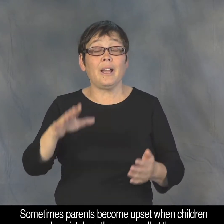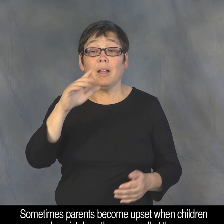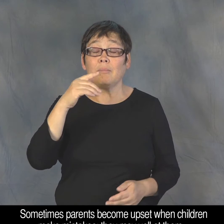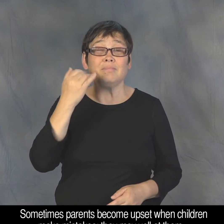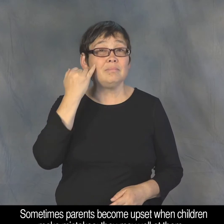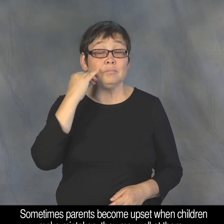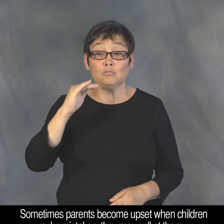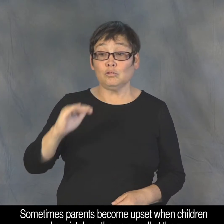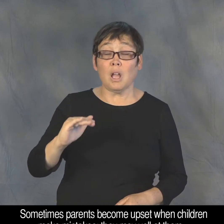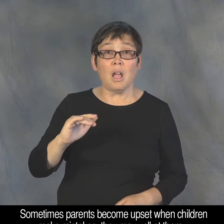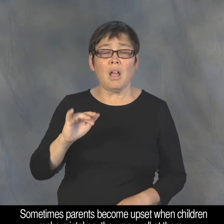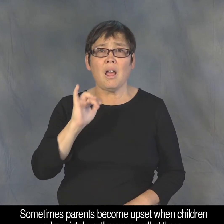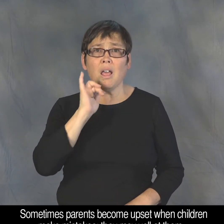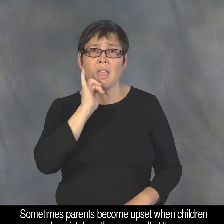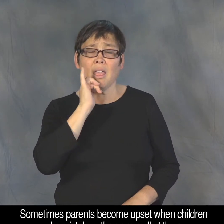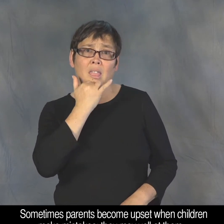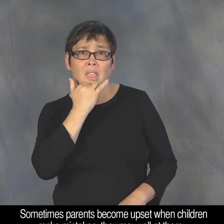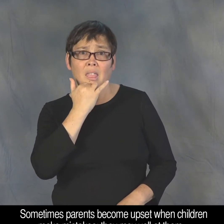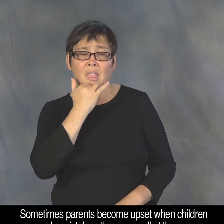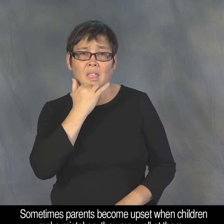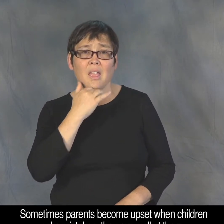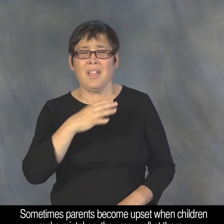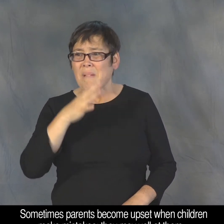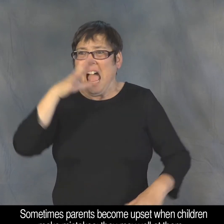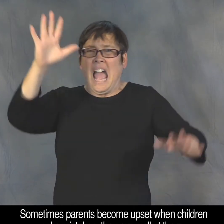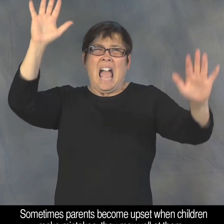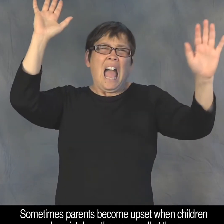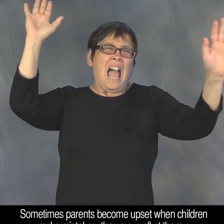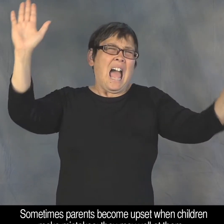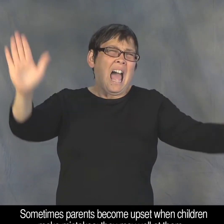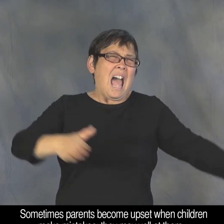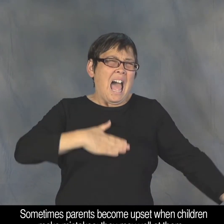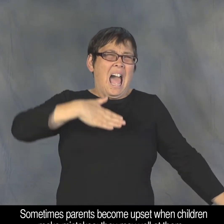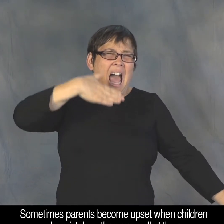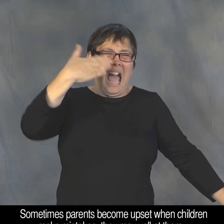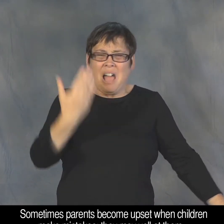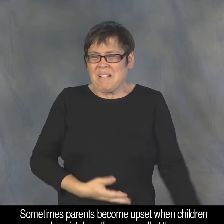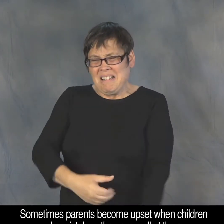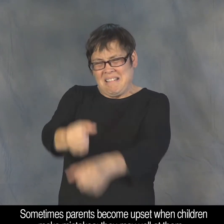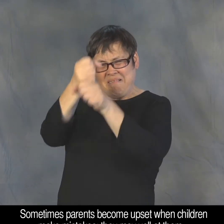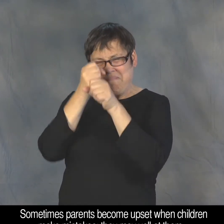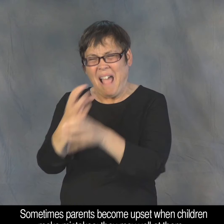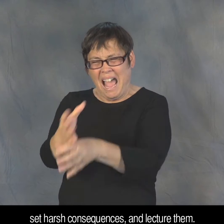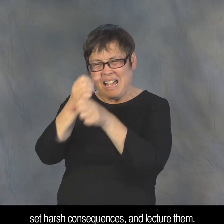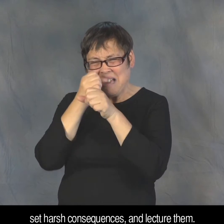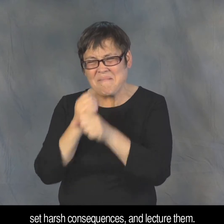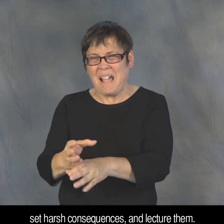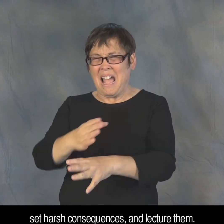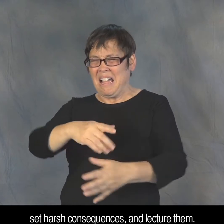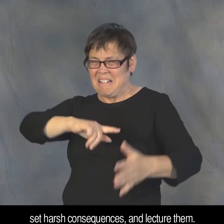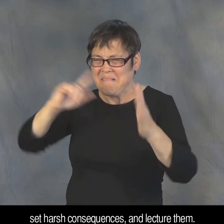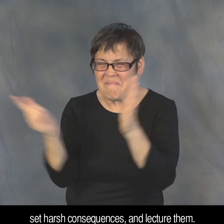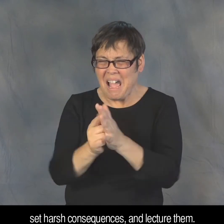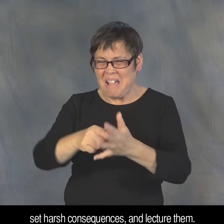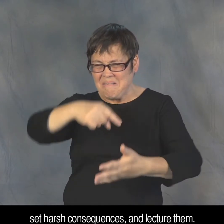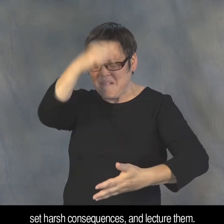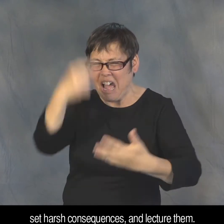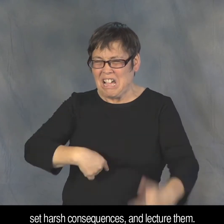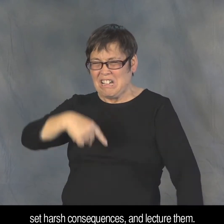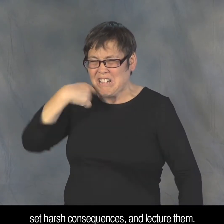Sometimes parents become upset when children make mistakes. They may yell at them, set harsh consequences, and